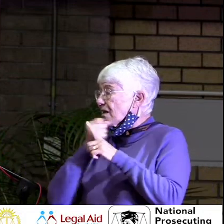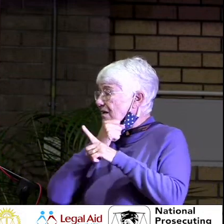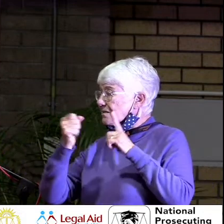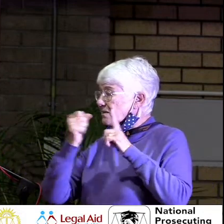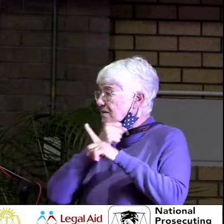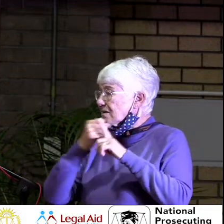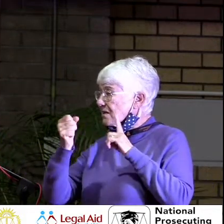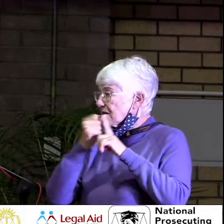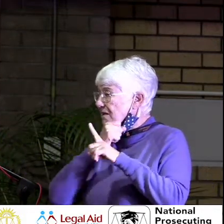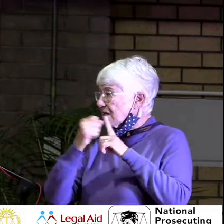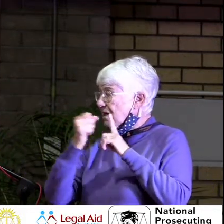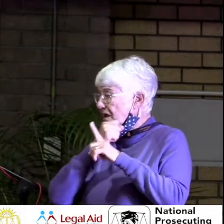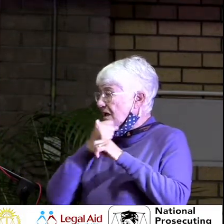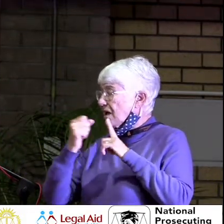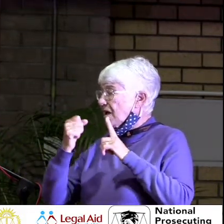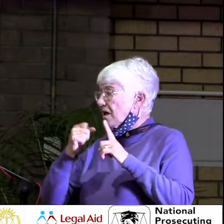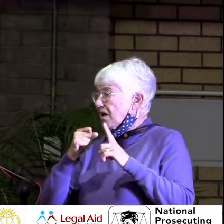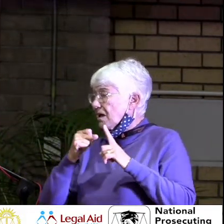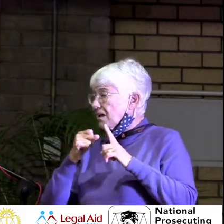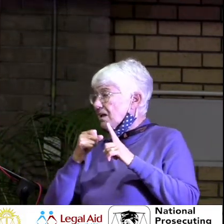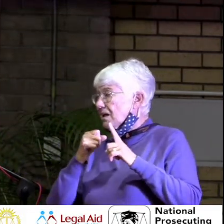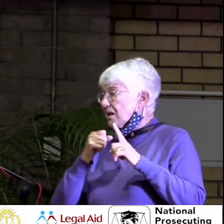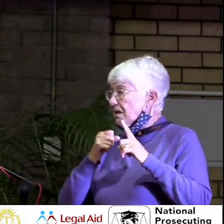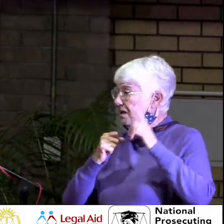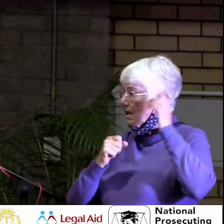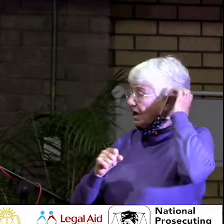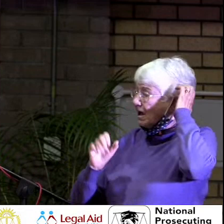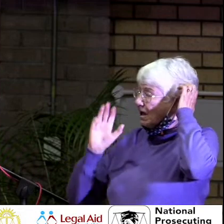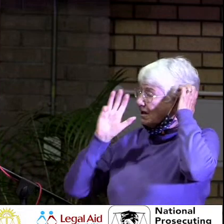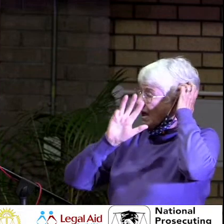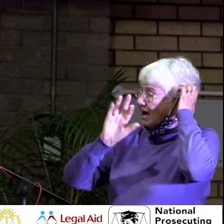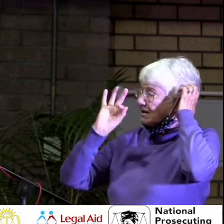sentence, only the male, it's